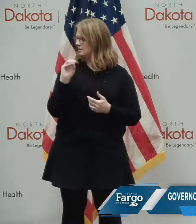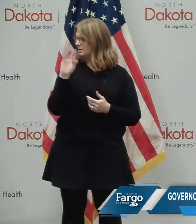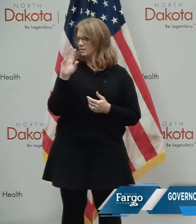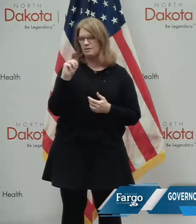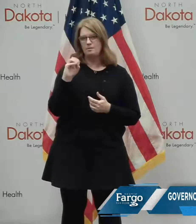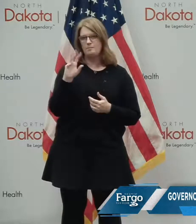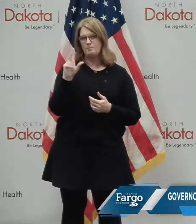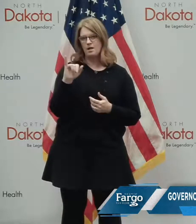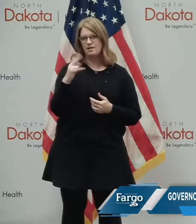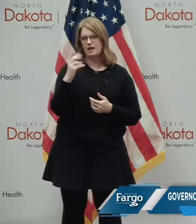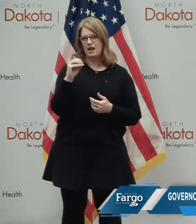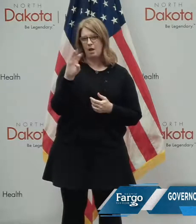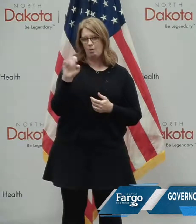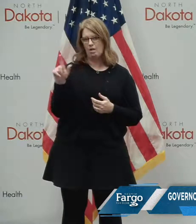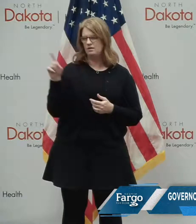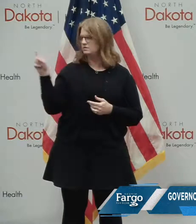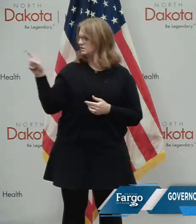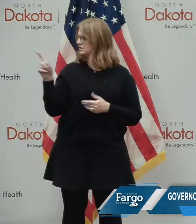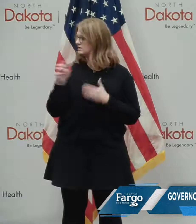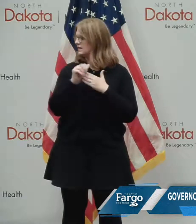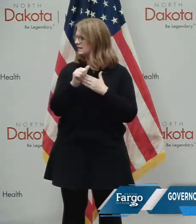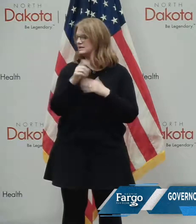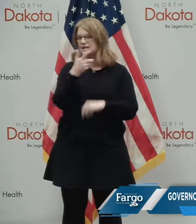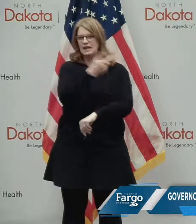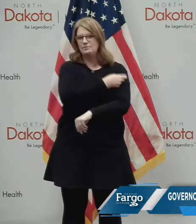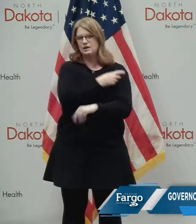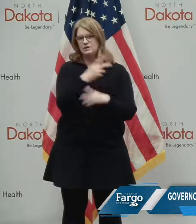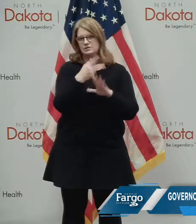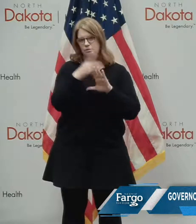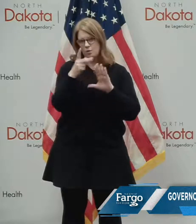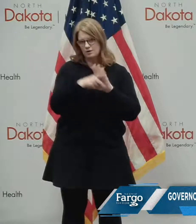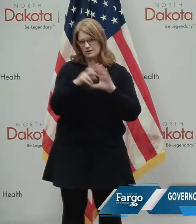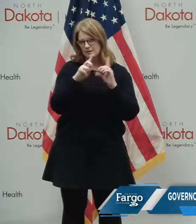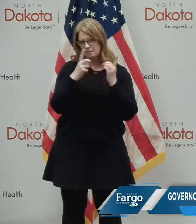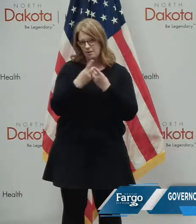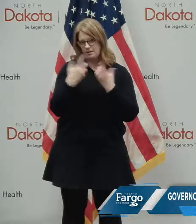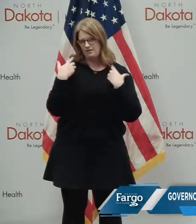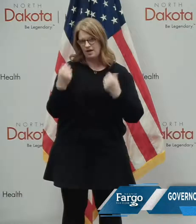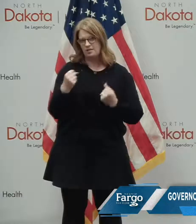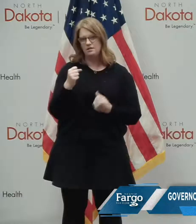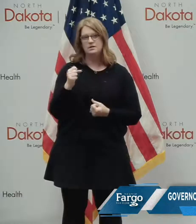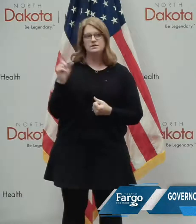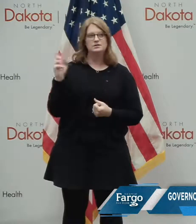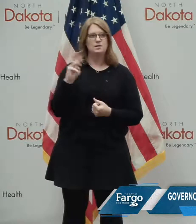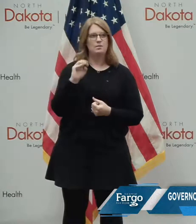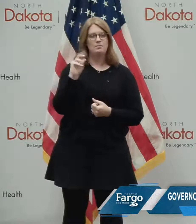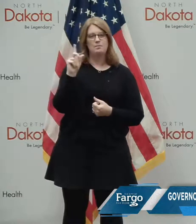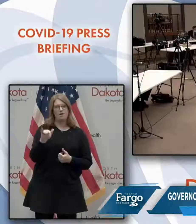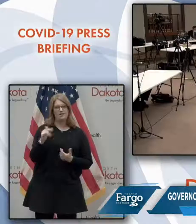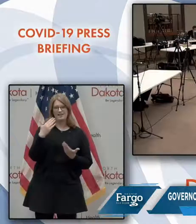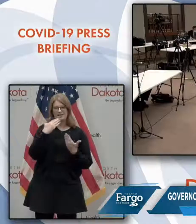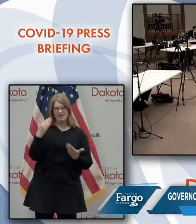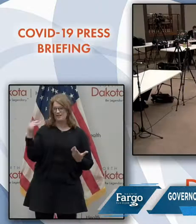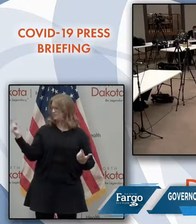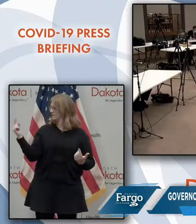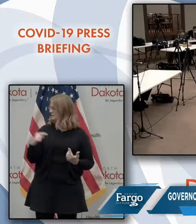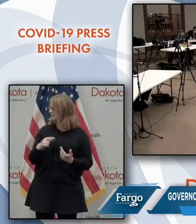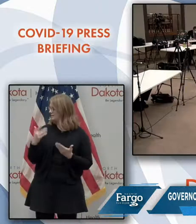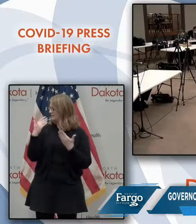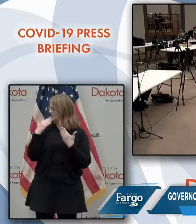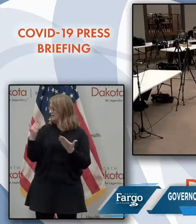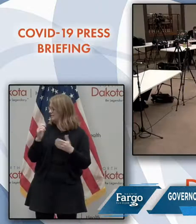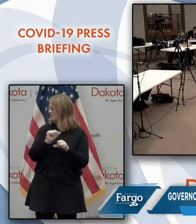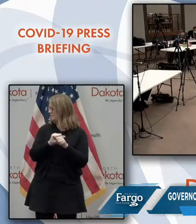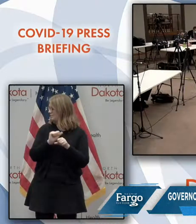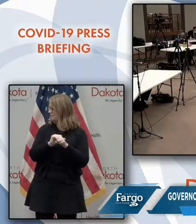introduced earlier, who leads the immunization programs at the Department of Health. But Molly, thank you for being here, and thanks for all your great work on educating